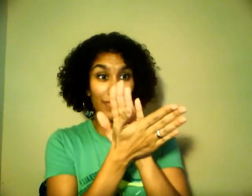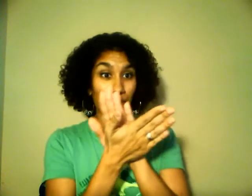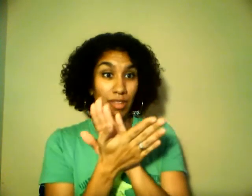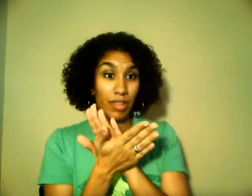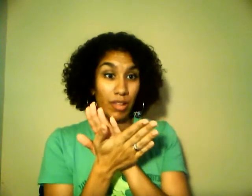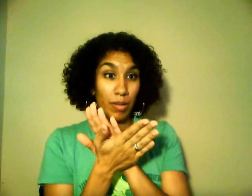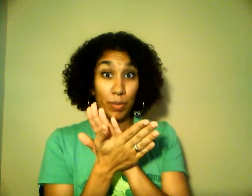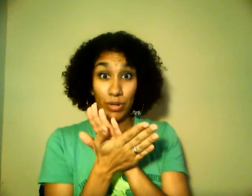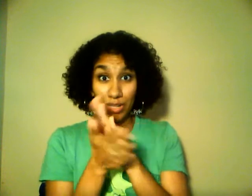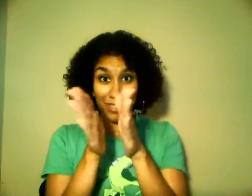Book.